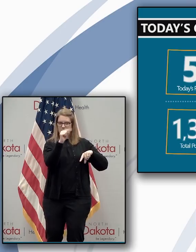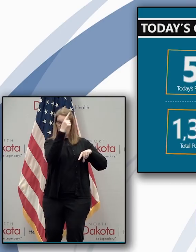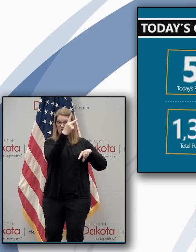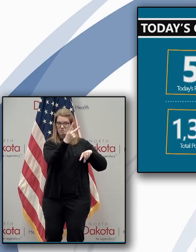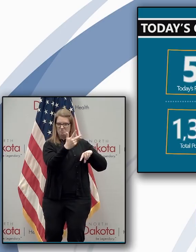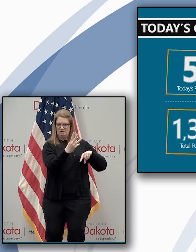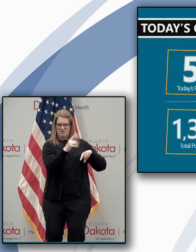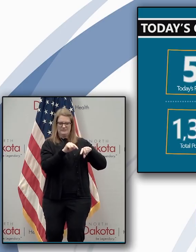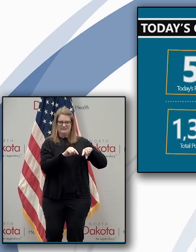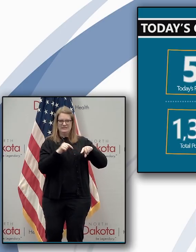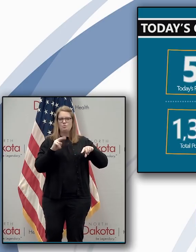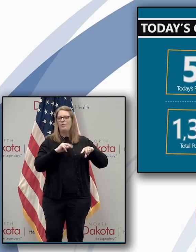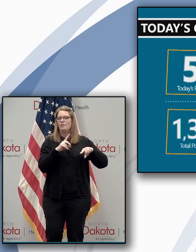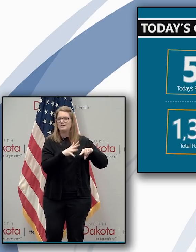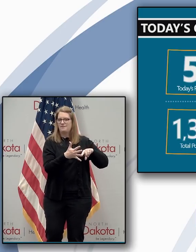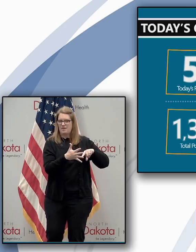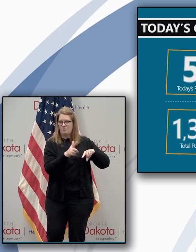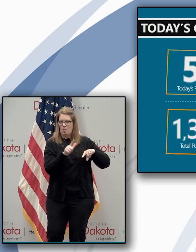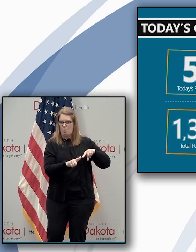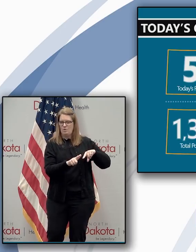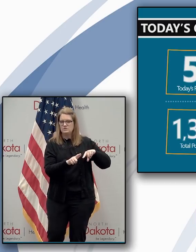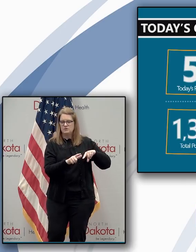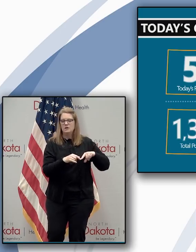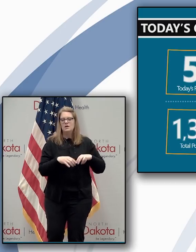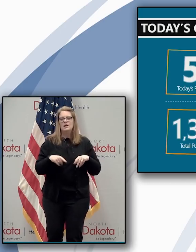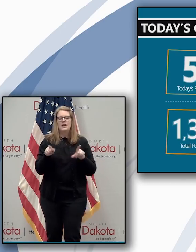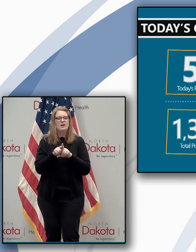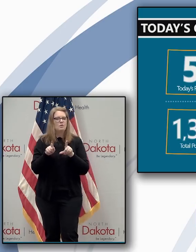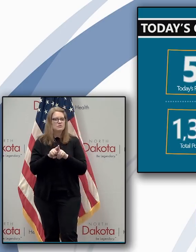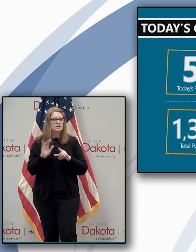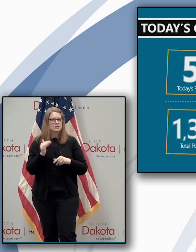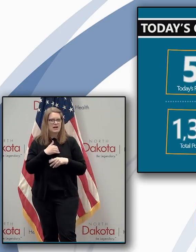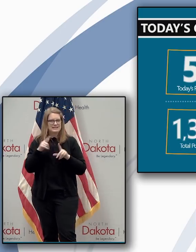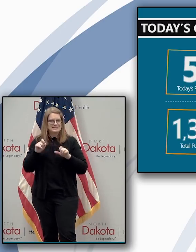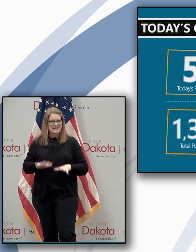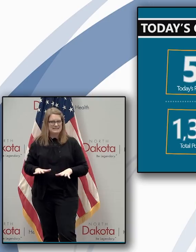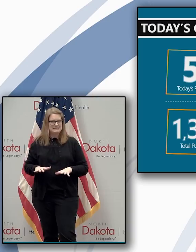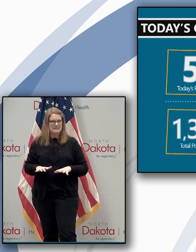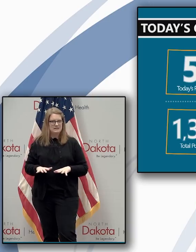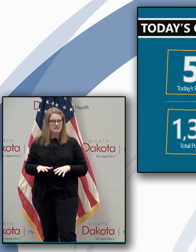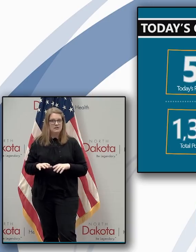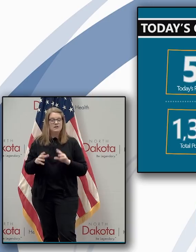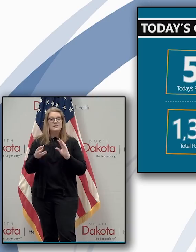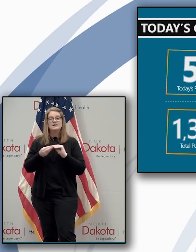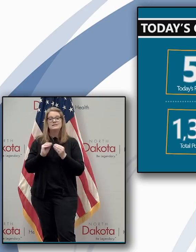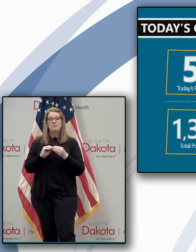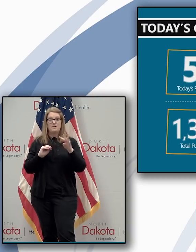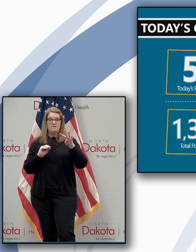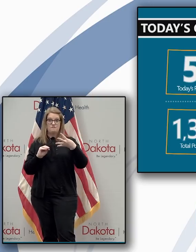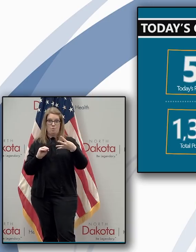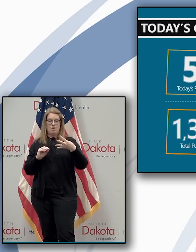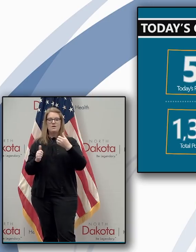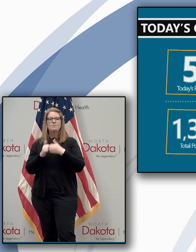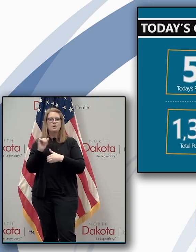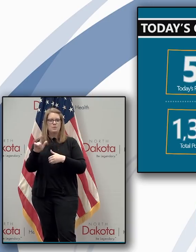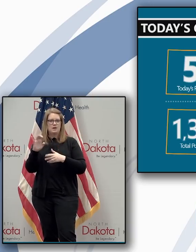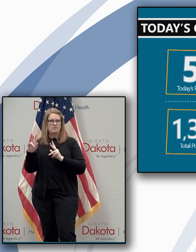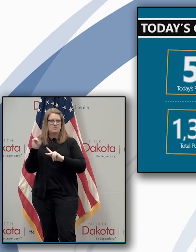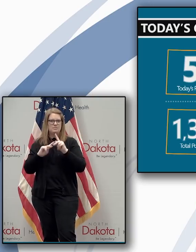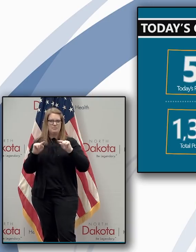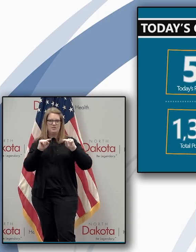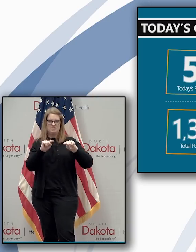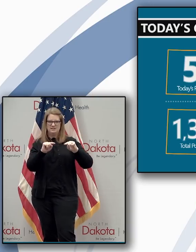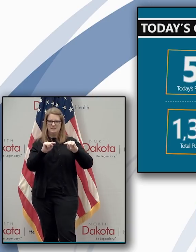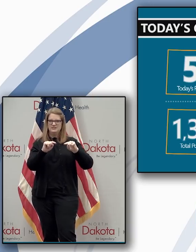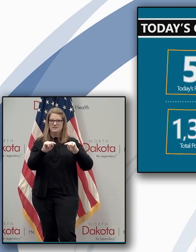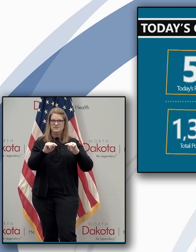very low. And with the testing that we're doing, North Dakota remains number 4th in the country per capita. And why that matters